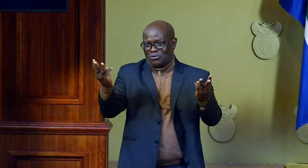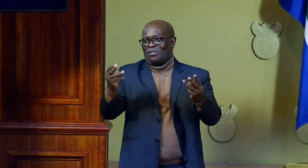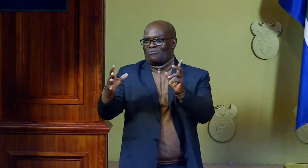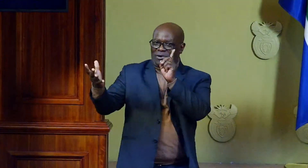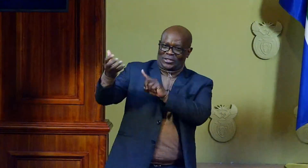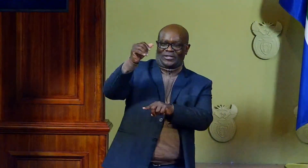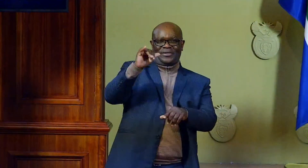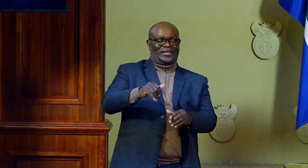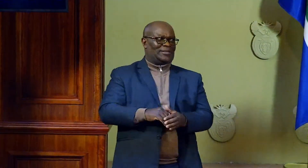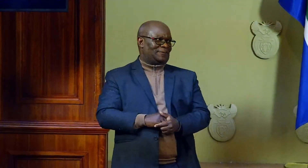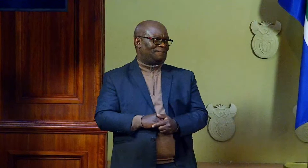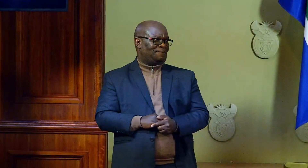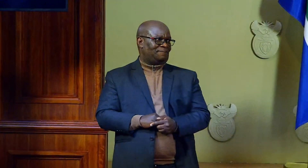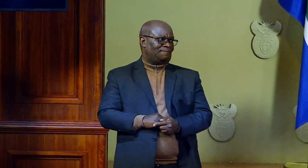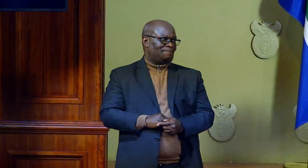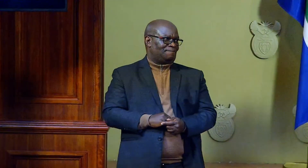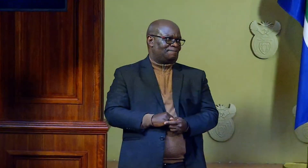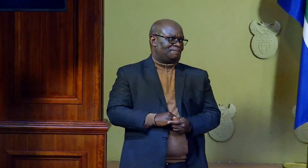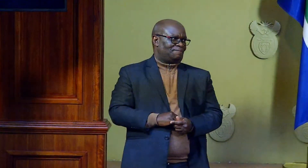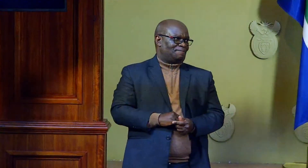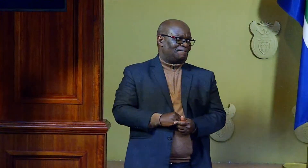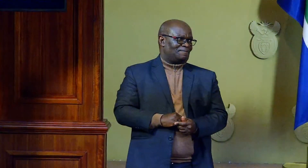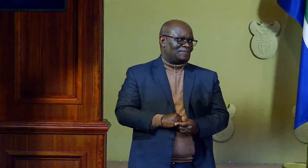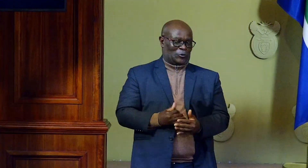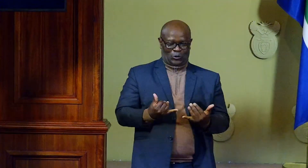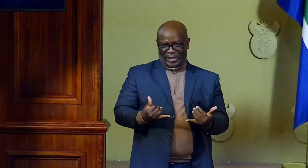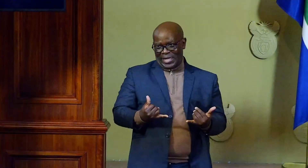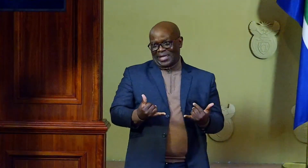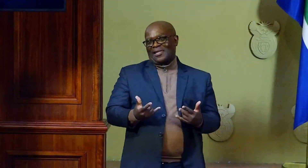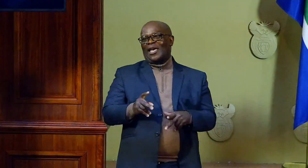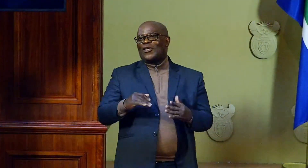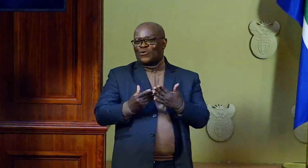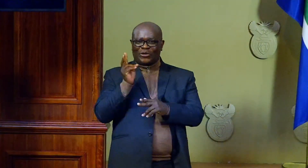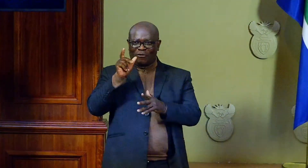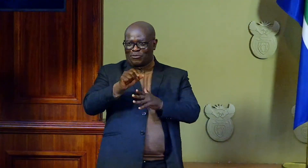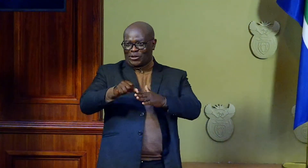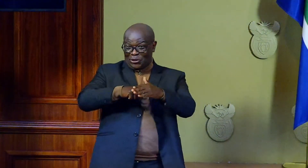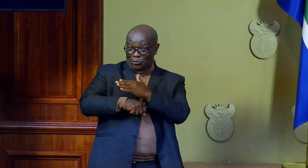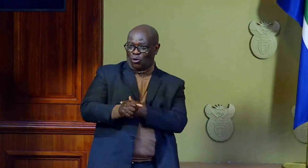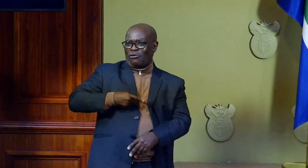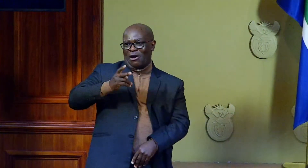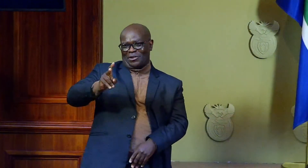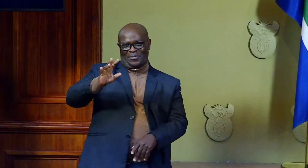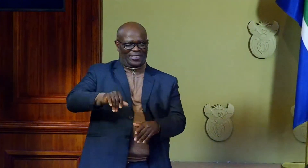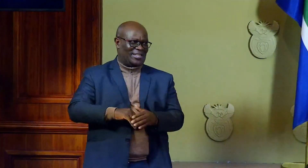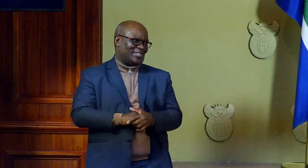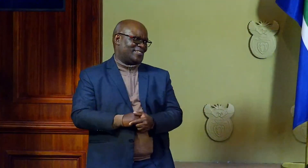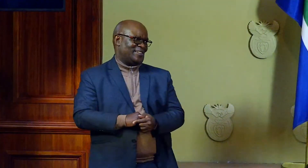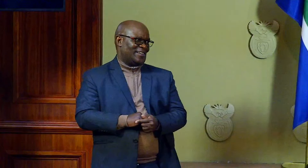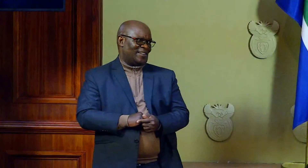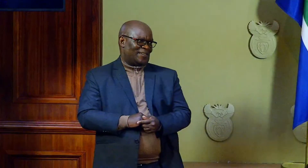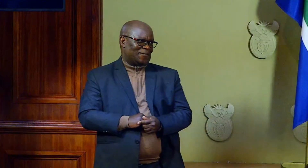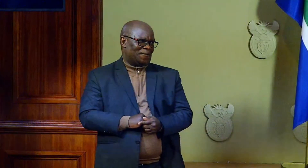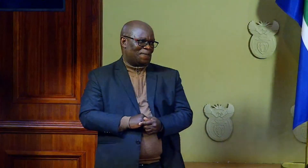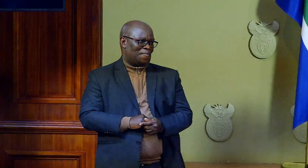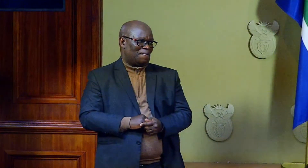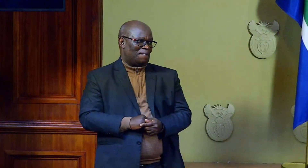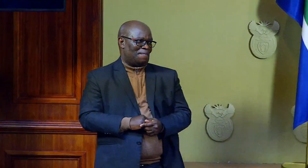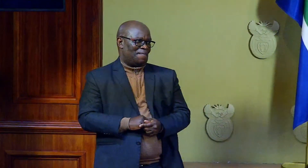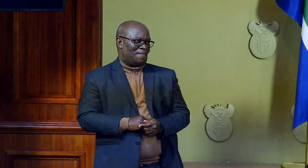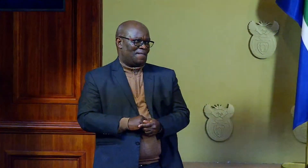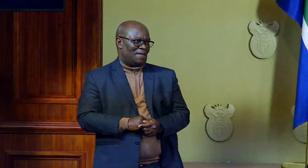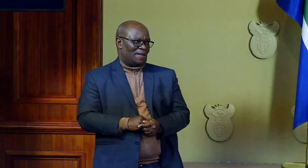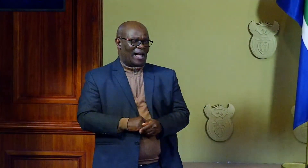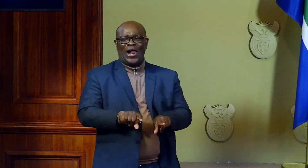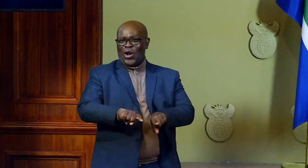must recognize all those people who have achieved it. So today, it's